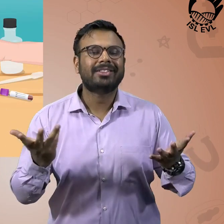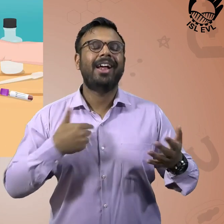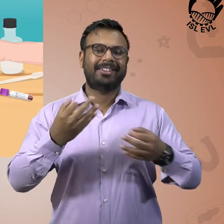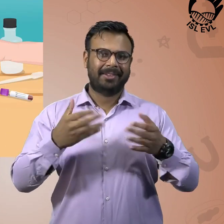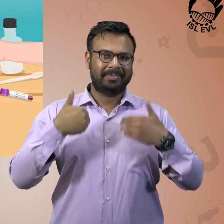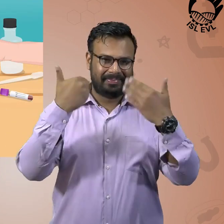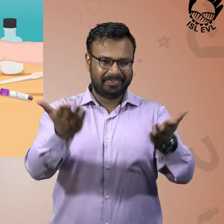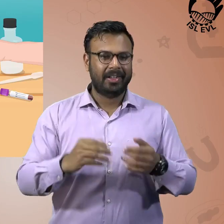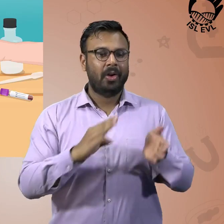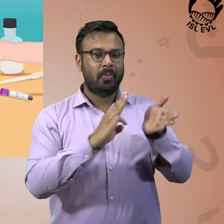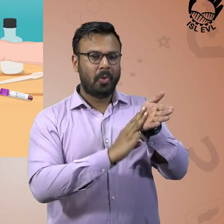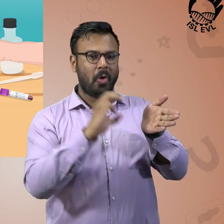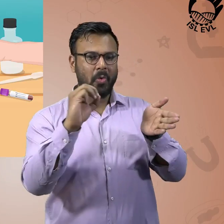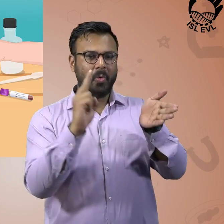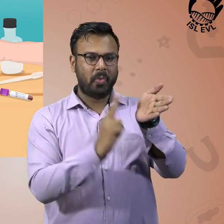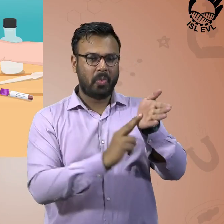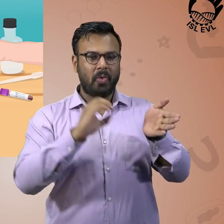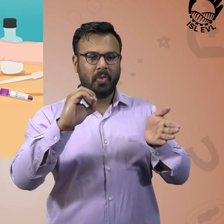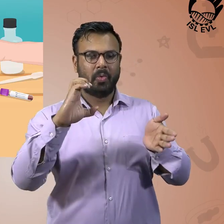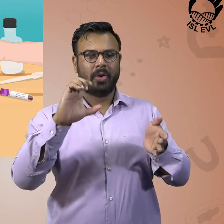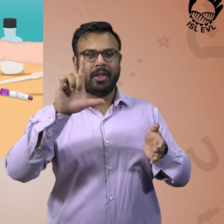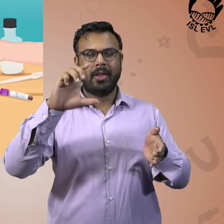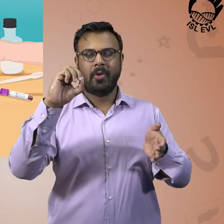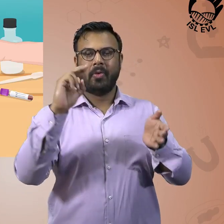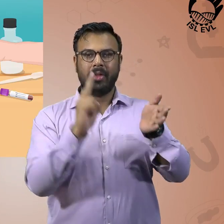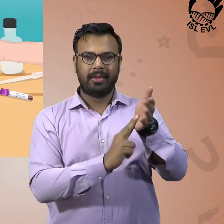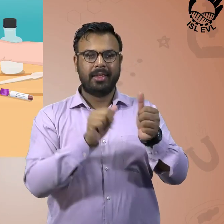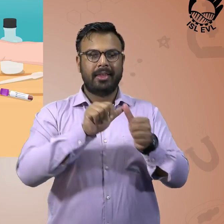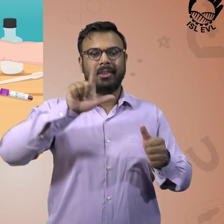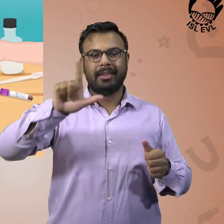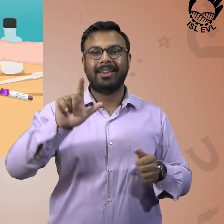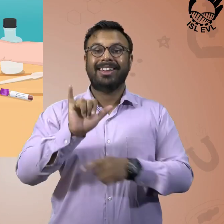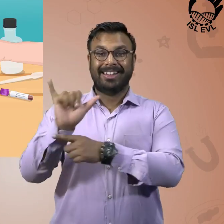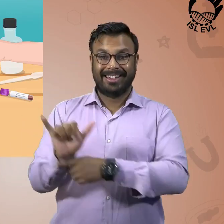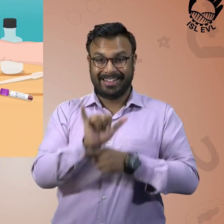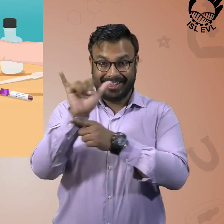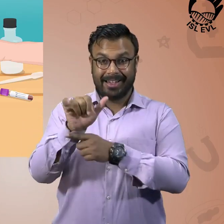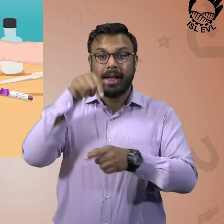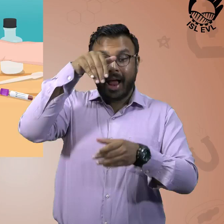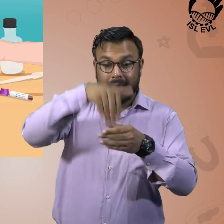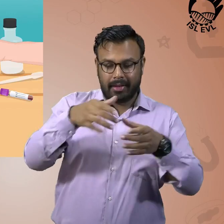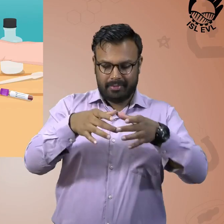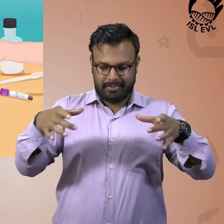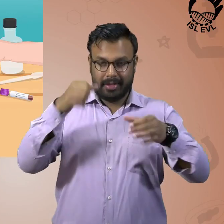3 monoclonal antibodies are kept in an icebox, that is anti-A,